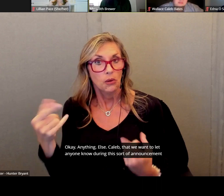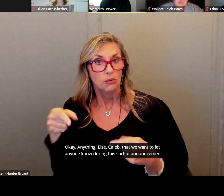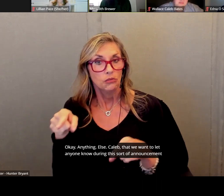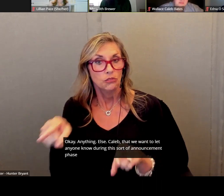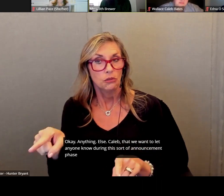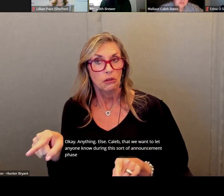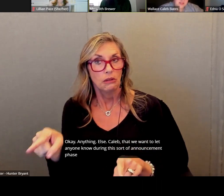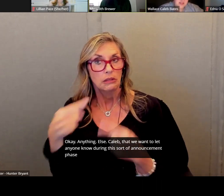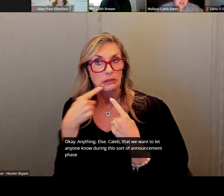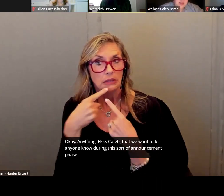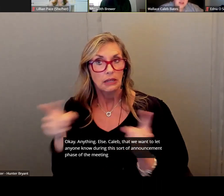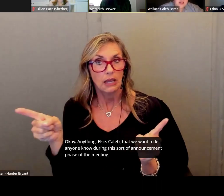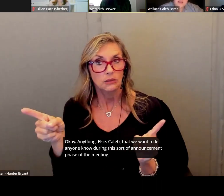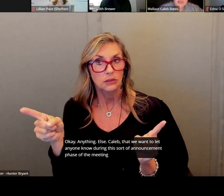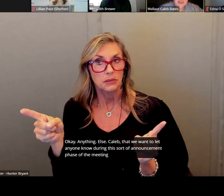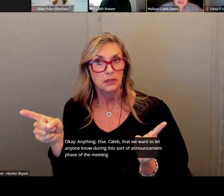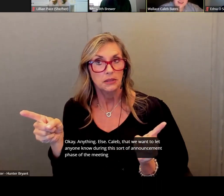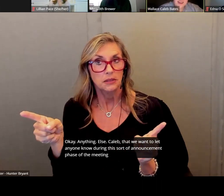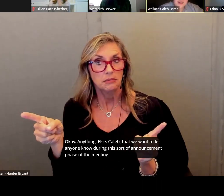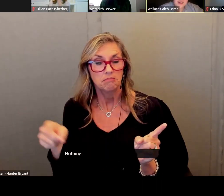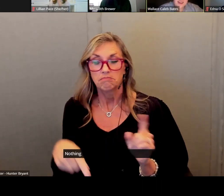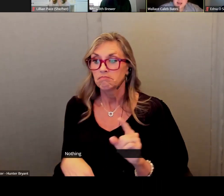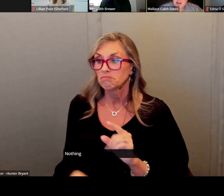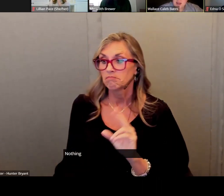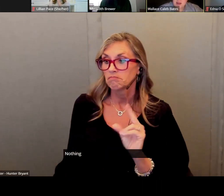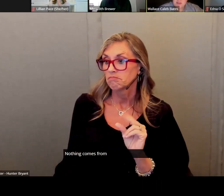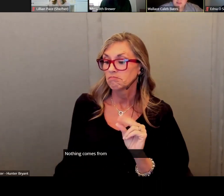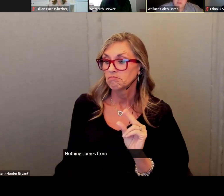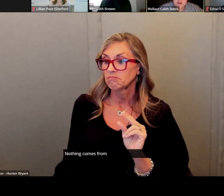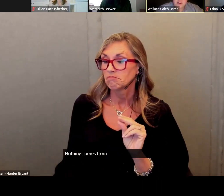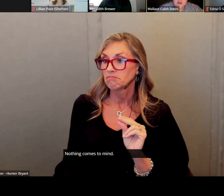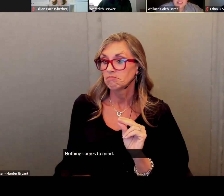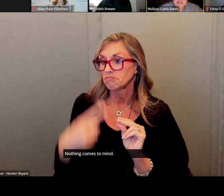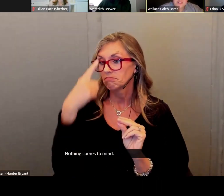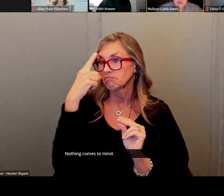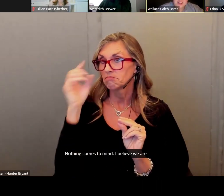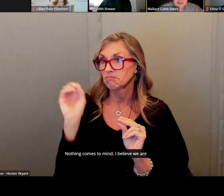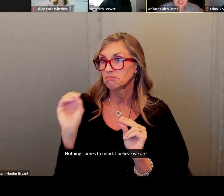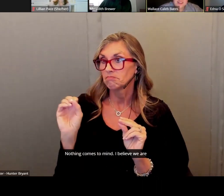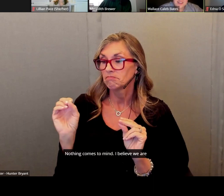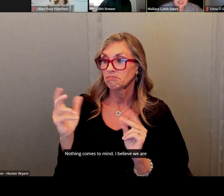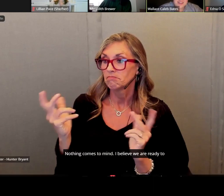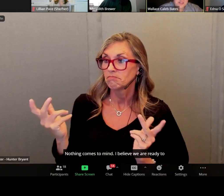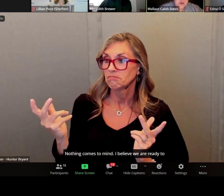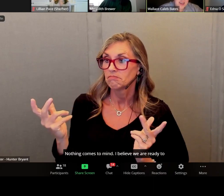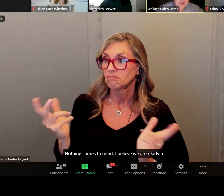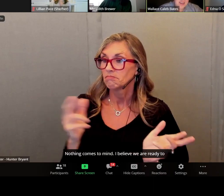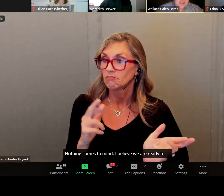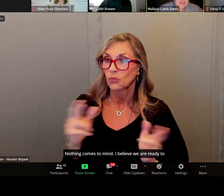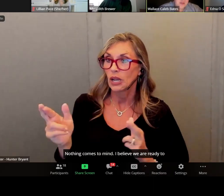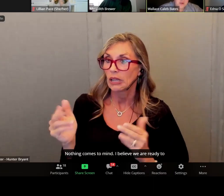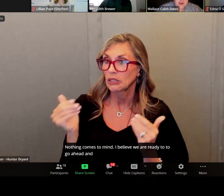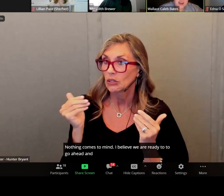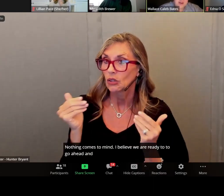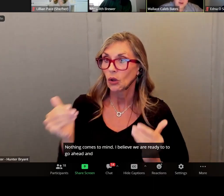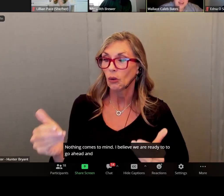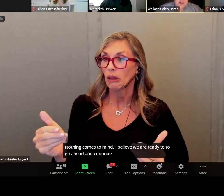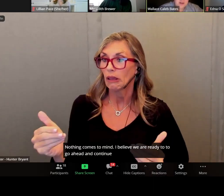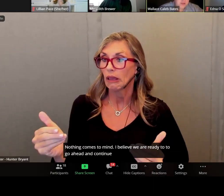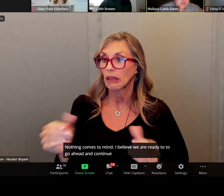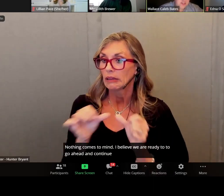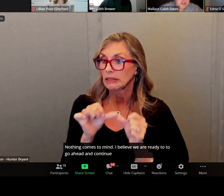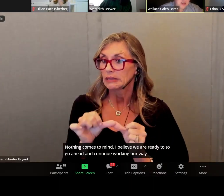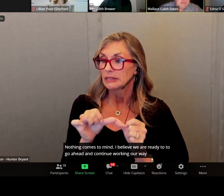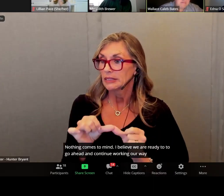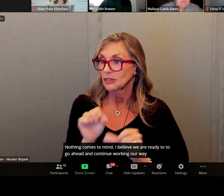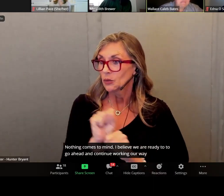meeting? Nothing comes to mind. I believe we are ready to go ahead and continue working our way on through